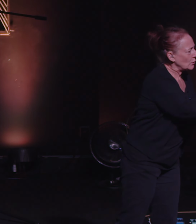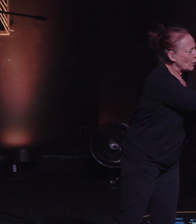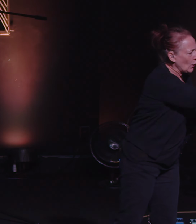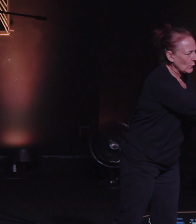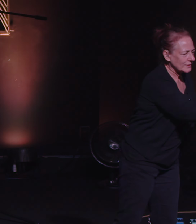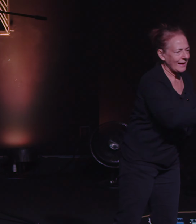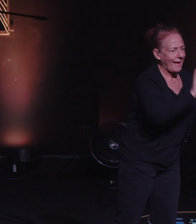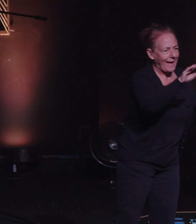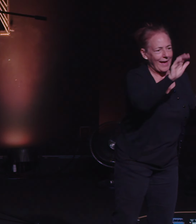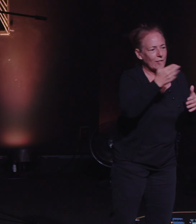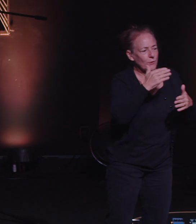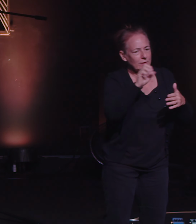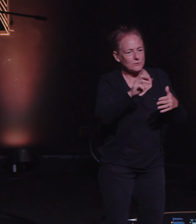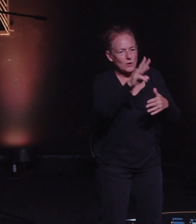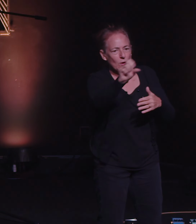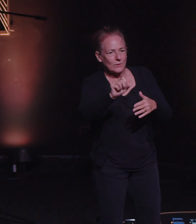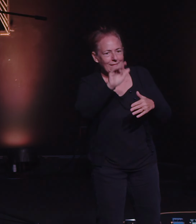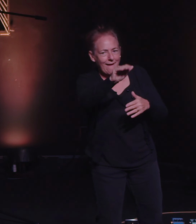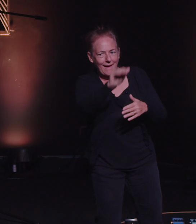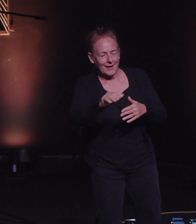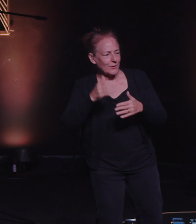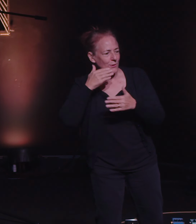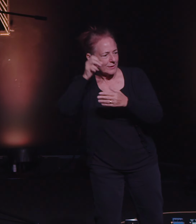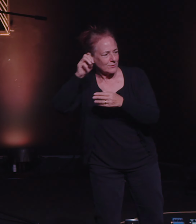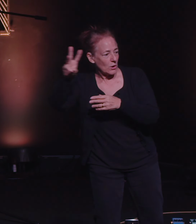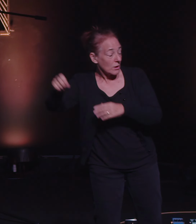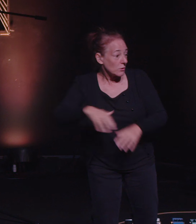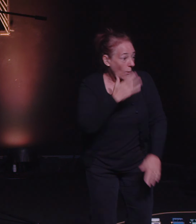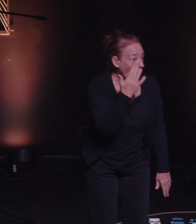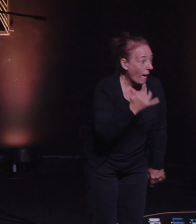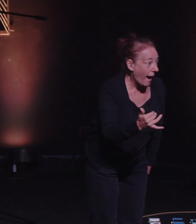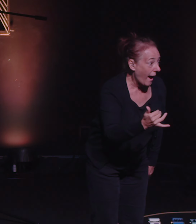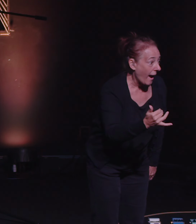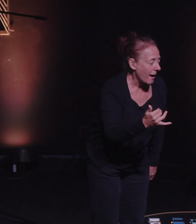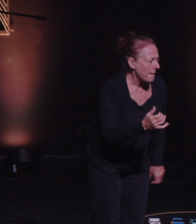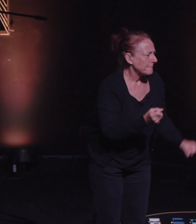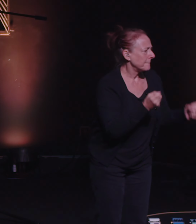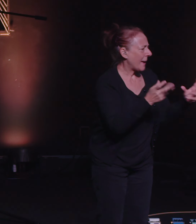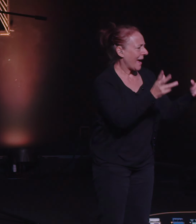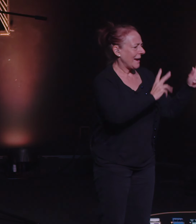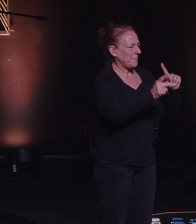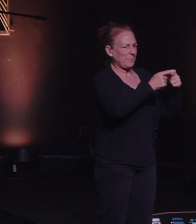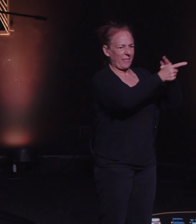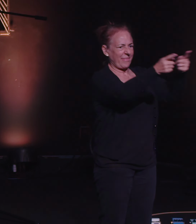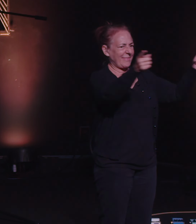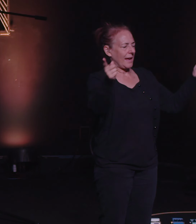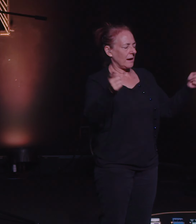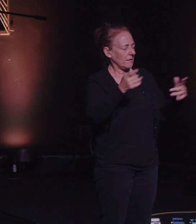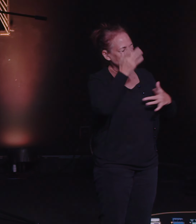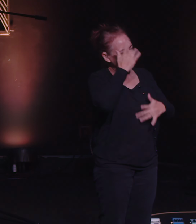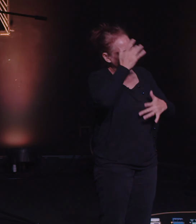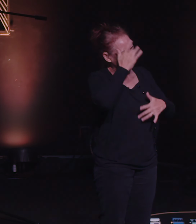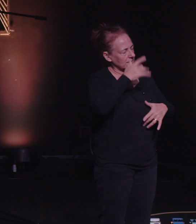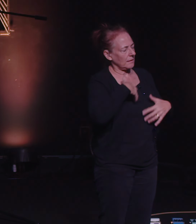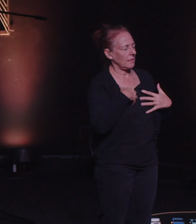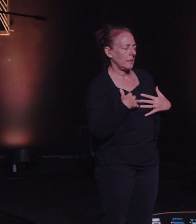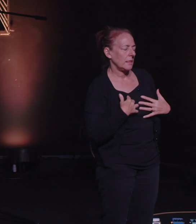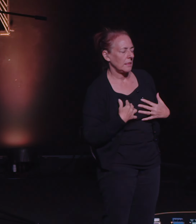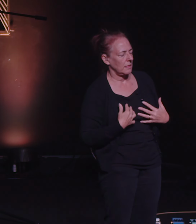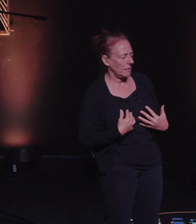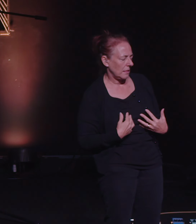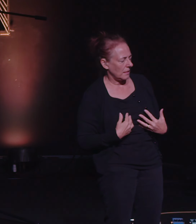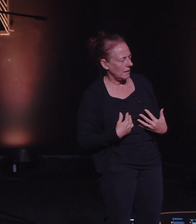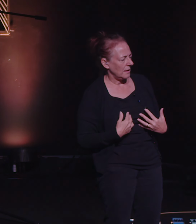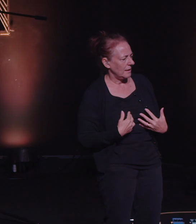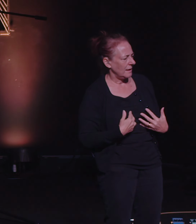of Jesus with other people to bring them in. Because you know why? Because there's a lot of people out there who are going through sickness. There's a lot of people out